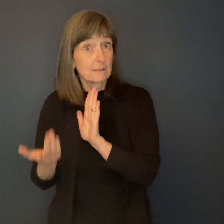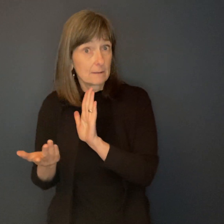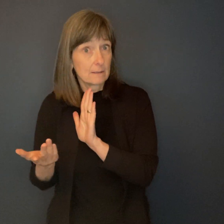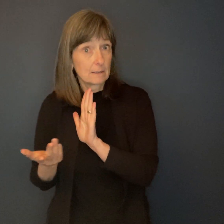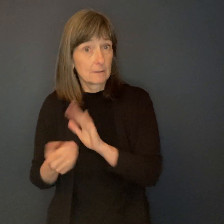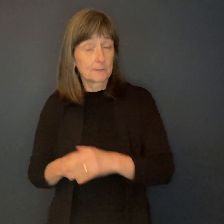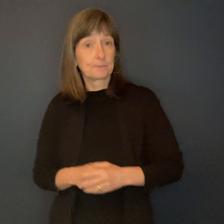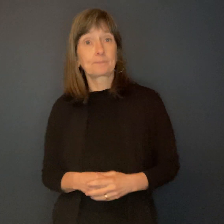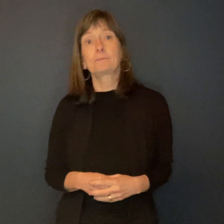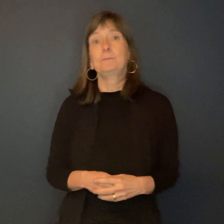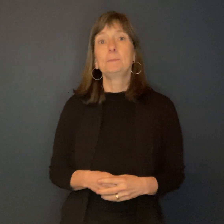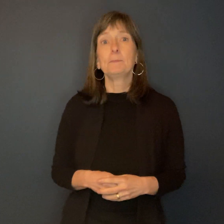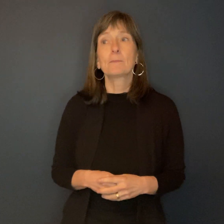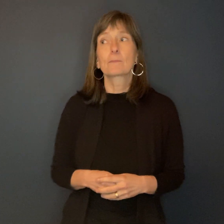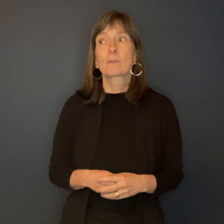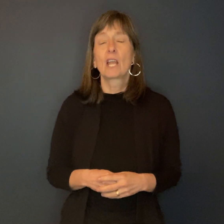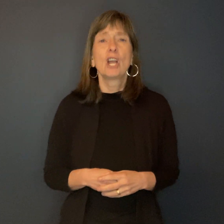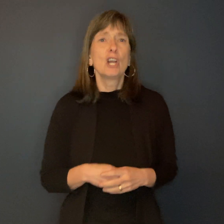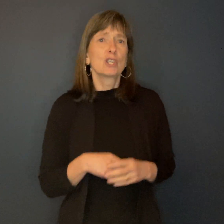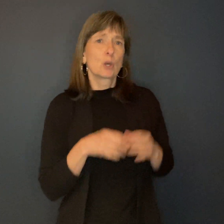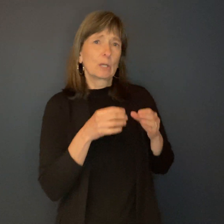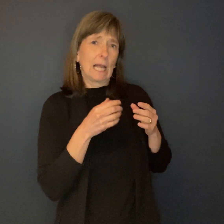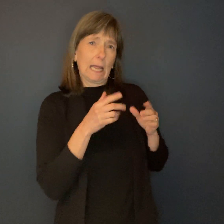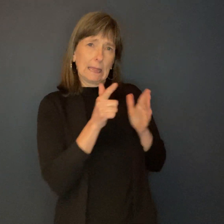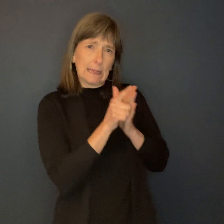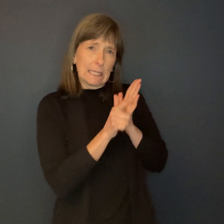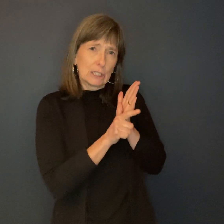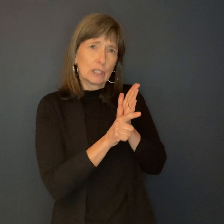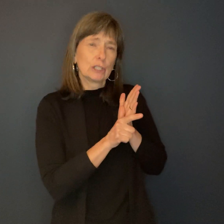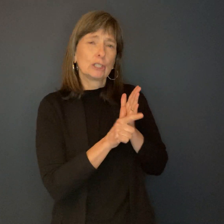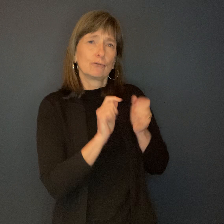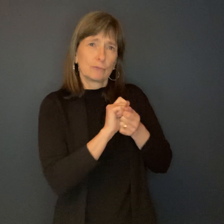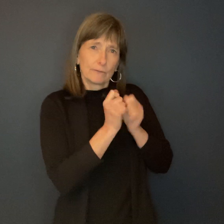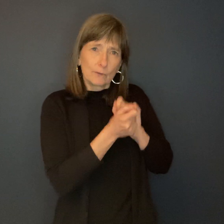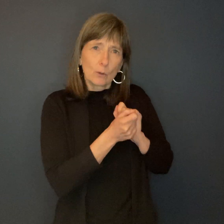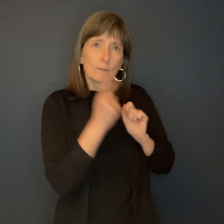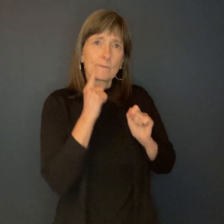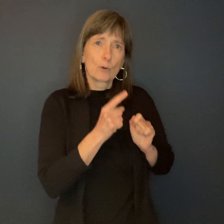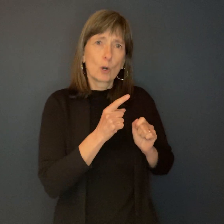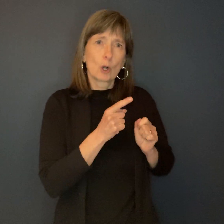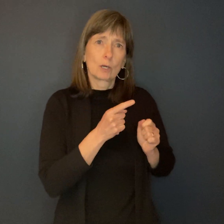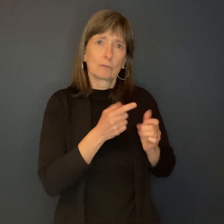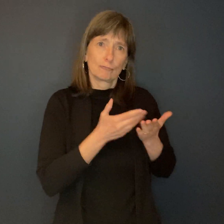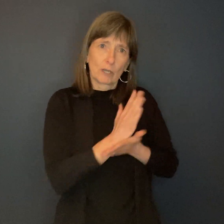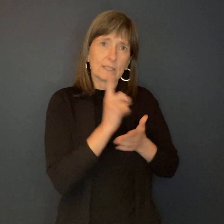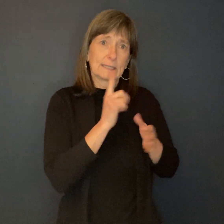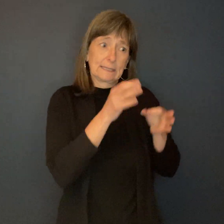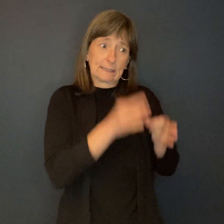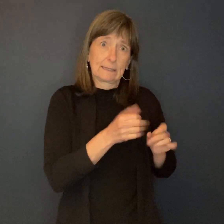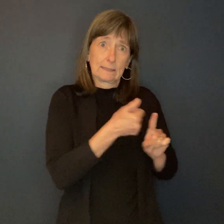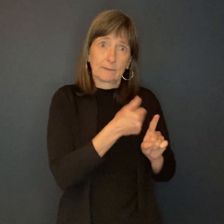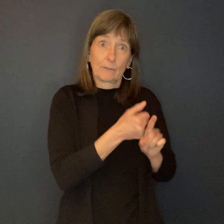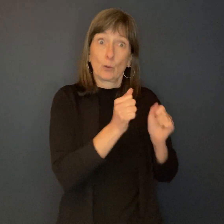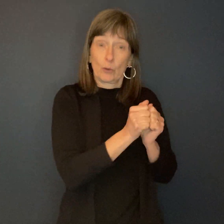the decision-making legal reform efforts that you were involved in, and I think still are involved in, these